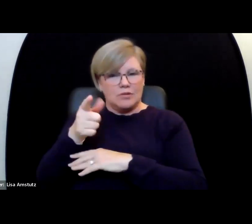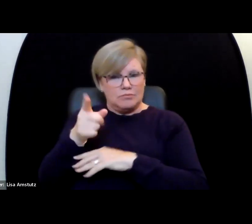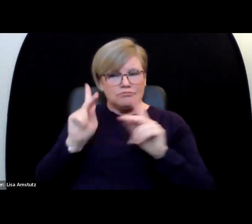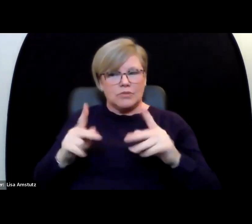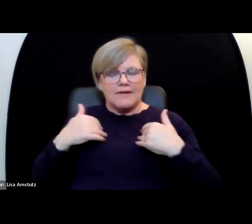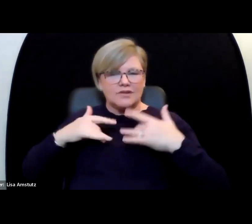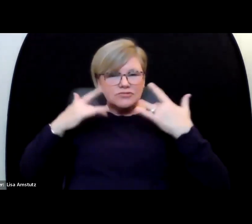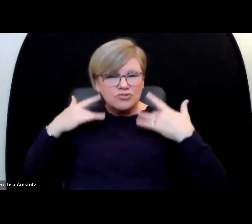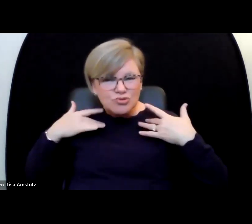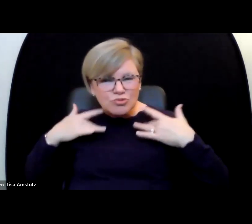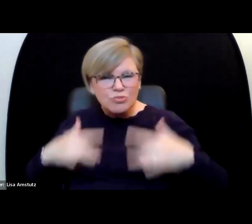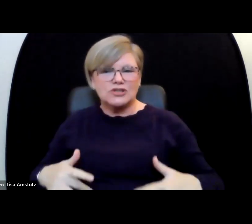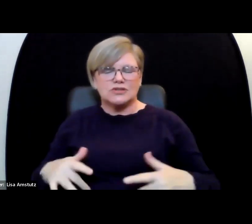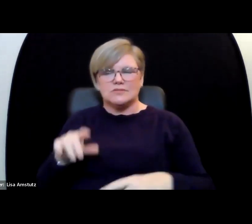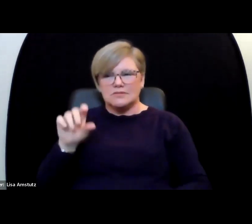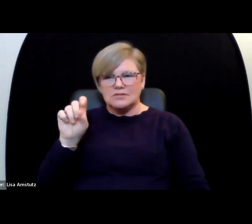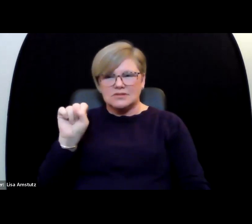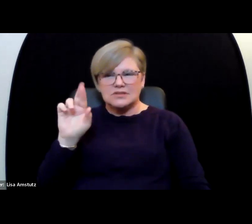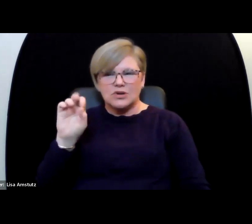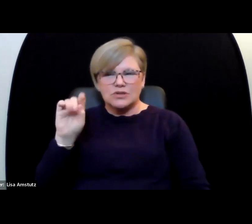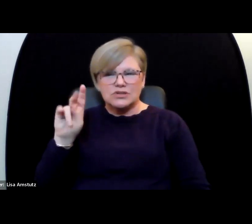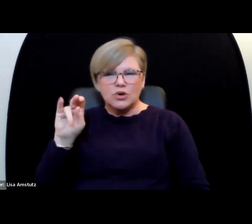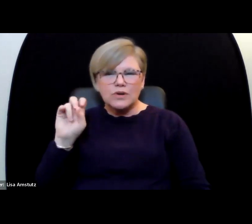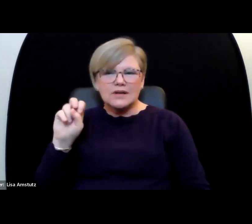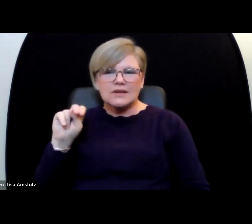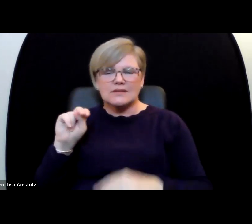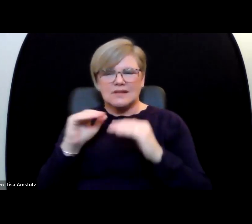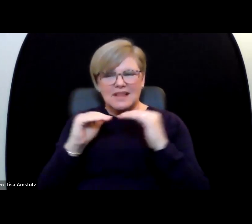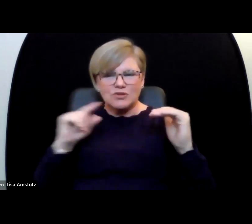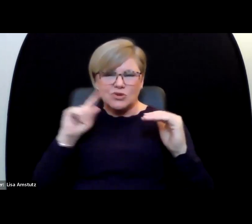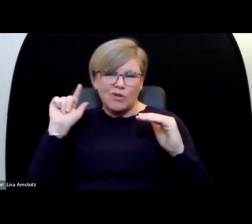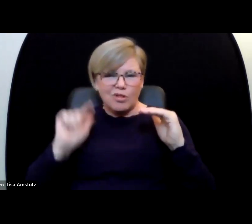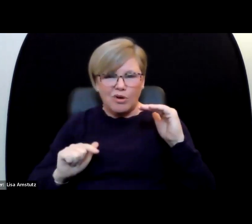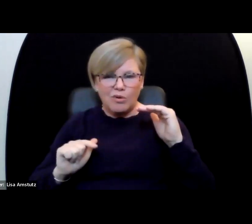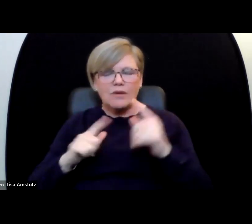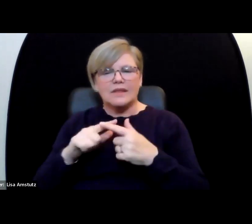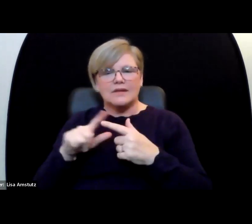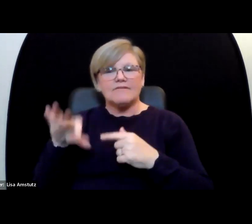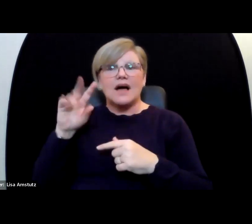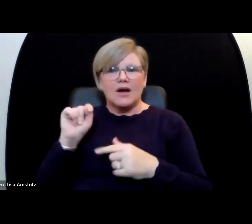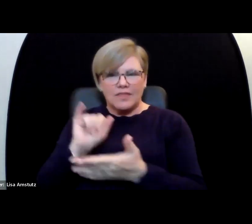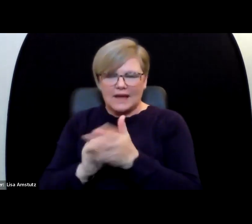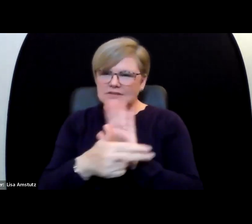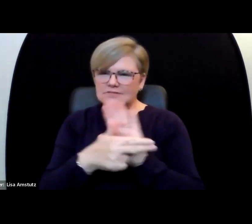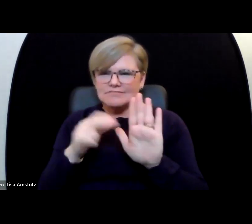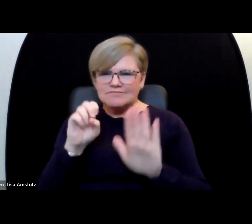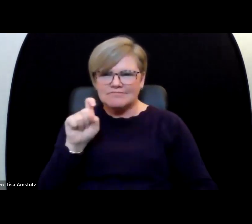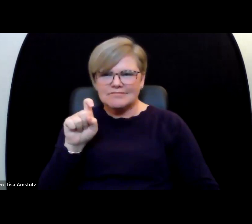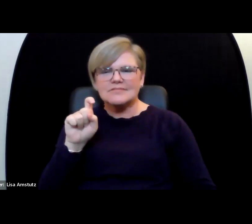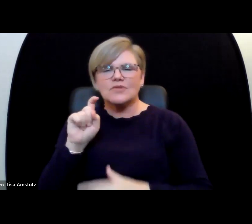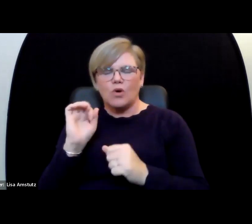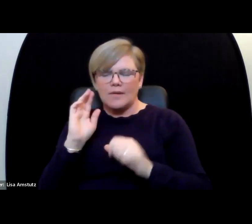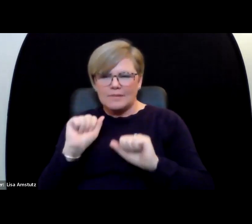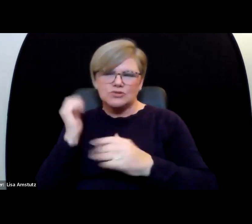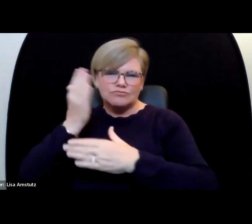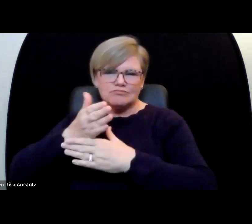their serotonin levels are lower, that might be a way of finding that out early as well, or being able to intervene as well.